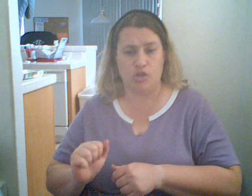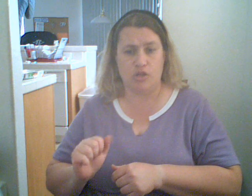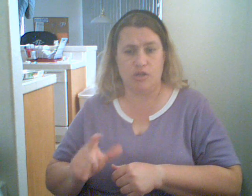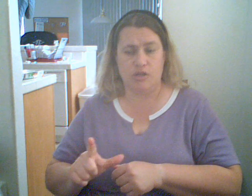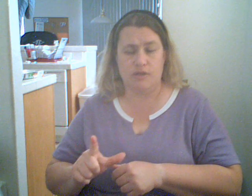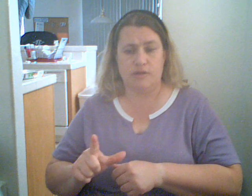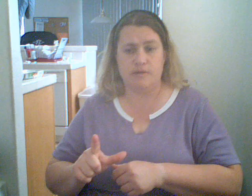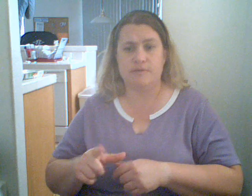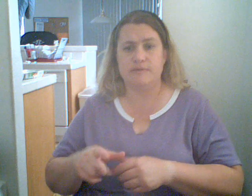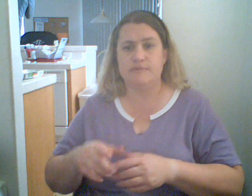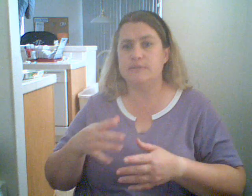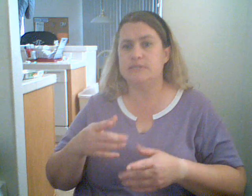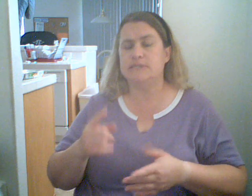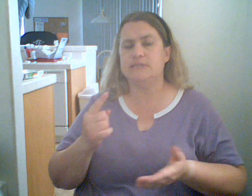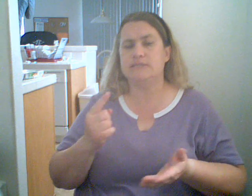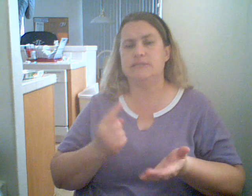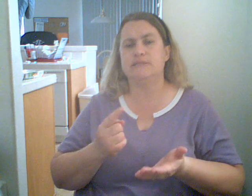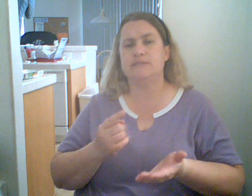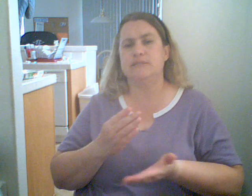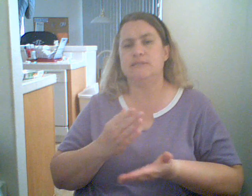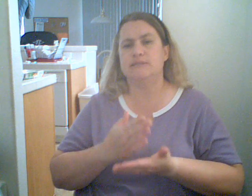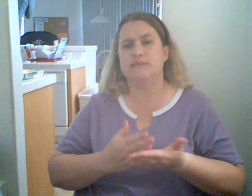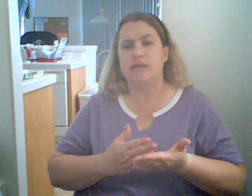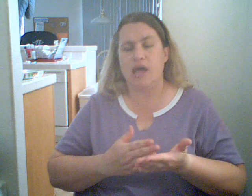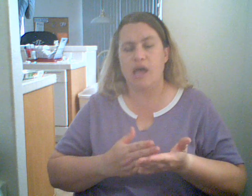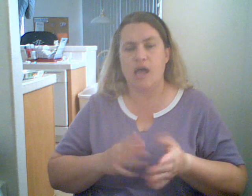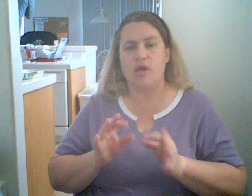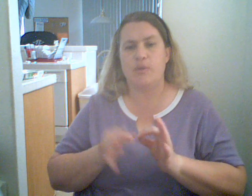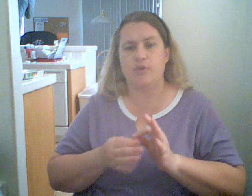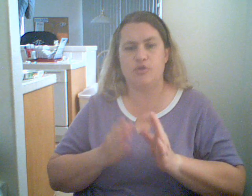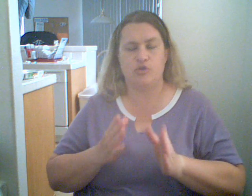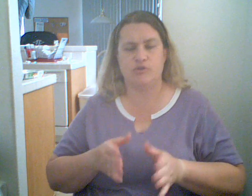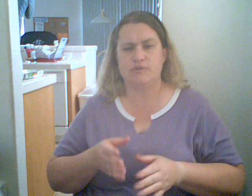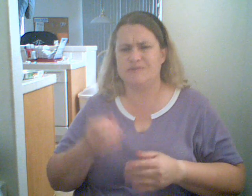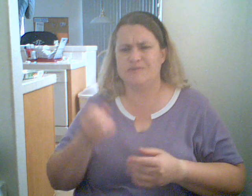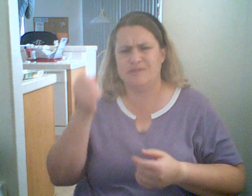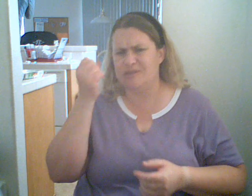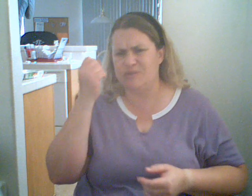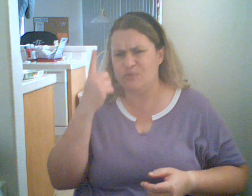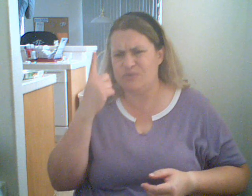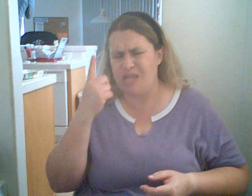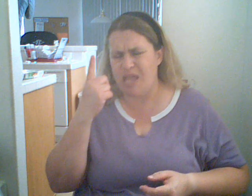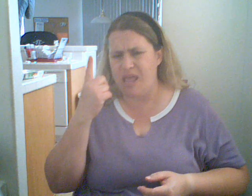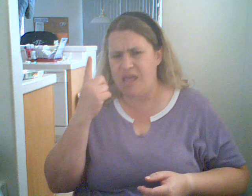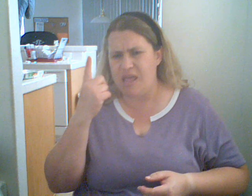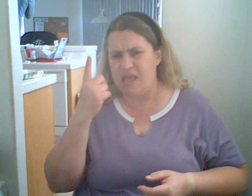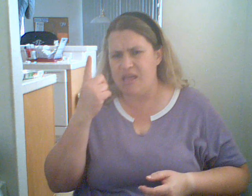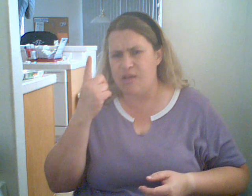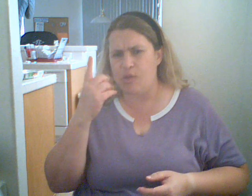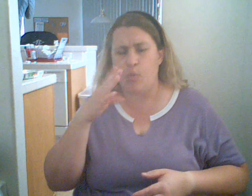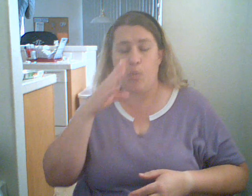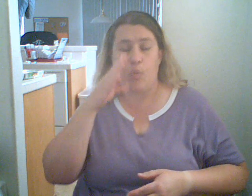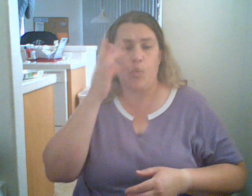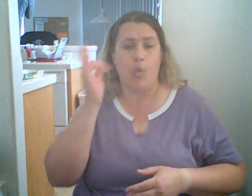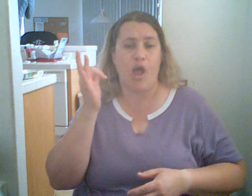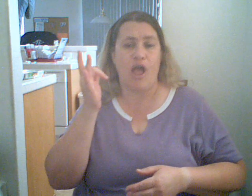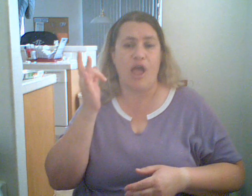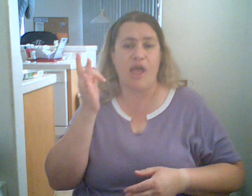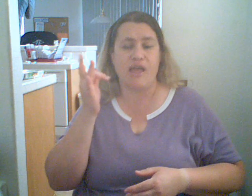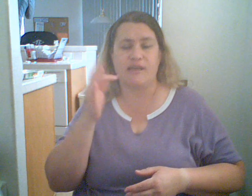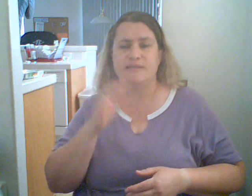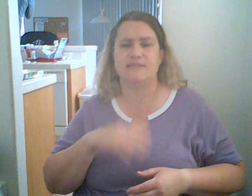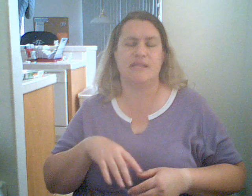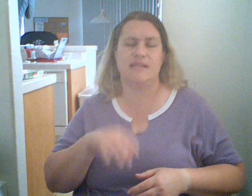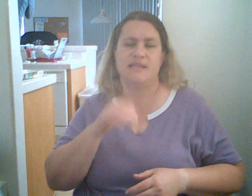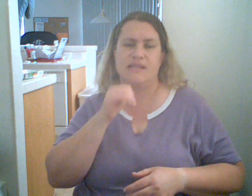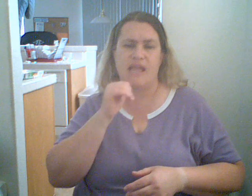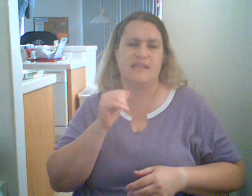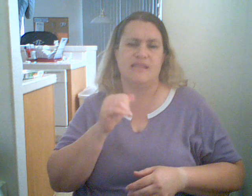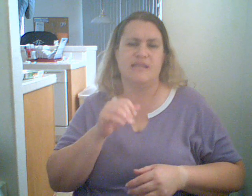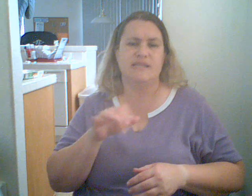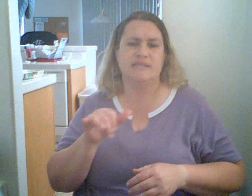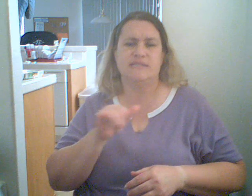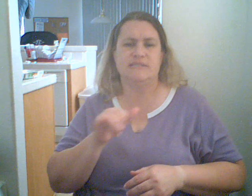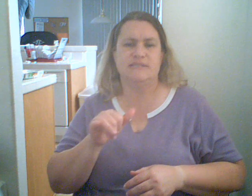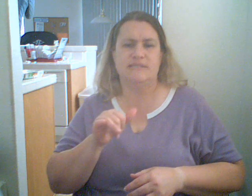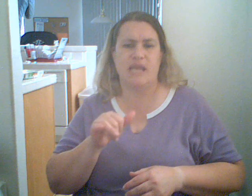misunderstand and they think that all deaf people sign in the same register, and they don't. So you need to be able to recognize that and understand it and